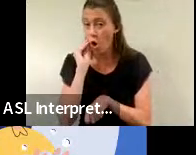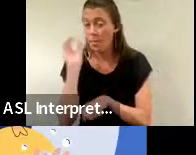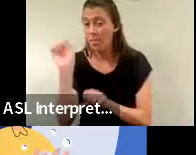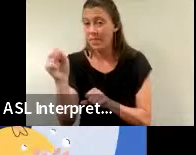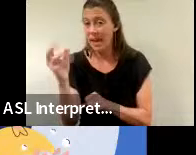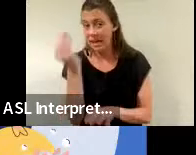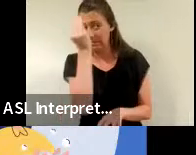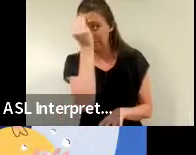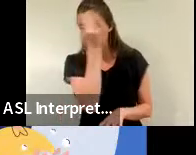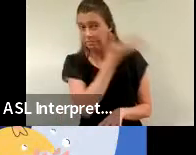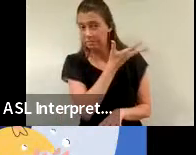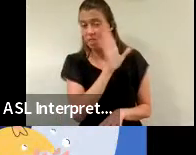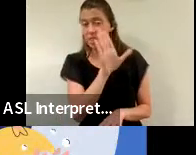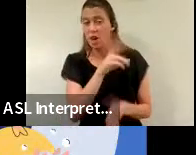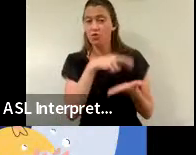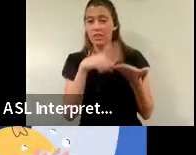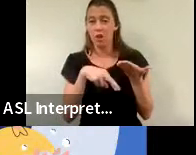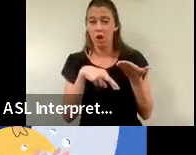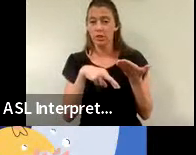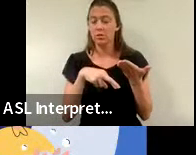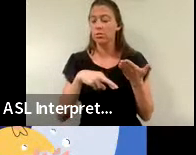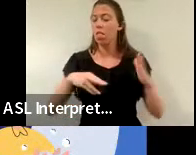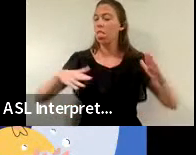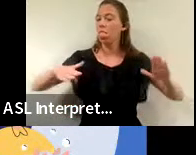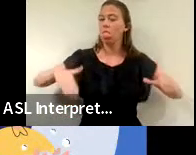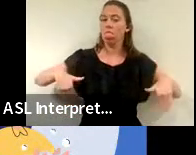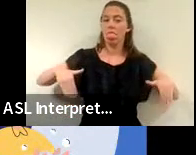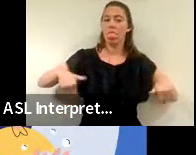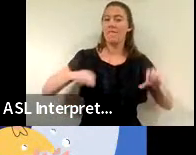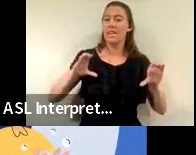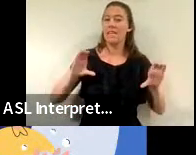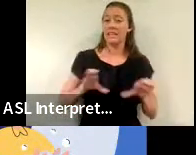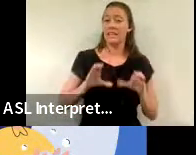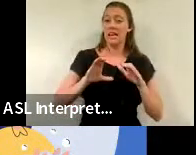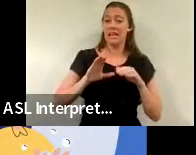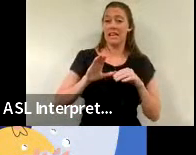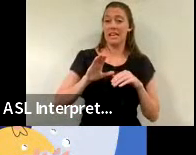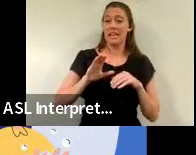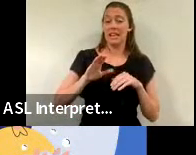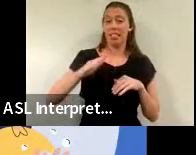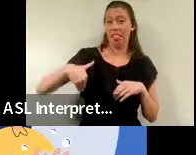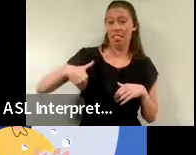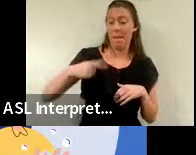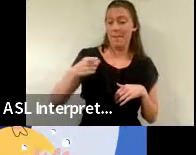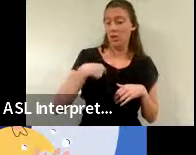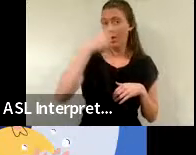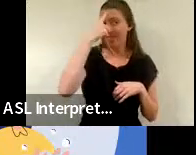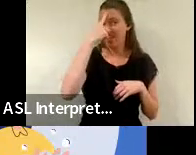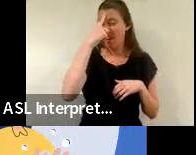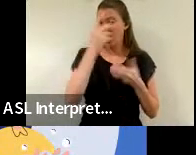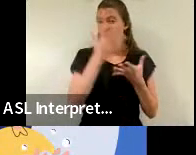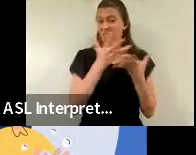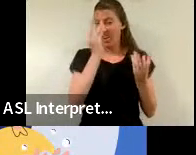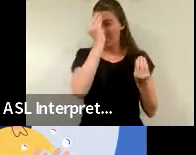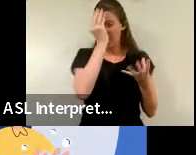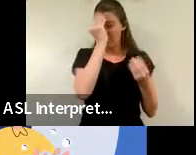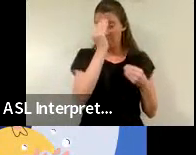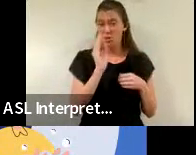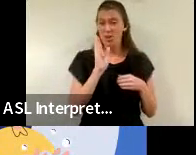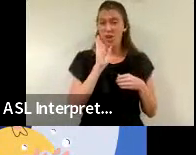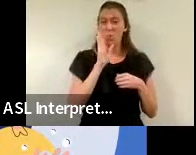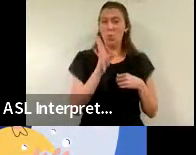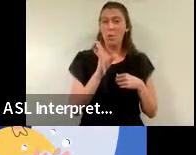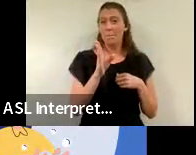yet because we were concerned that the data would come back fairly skewed to those who have access and time to do